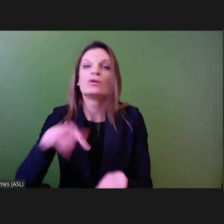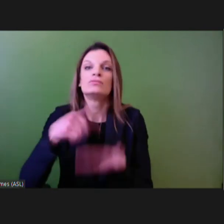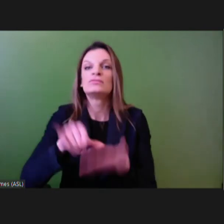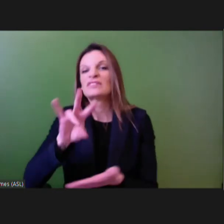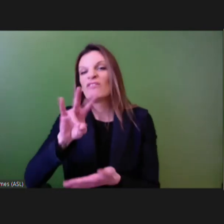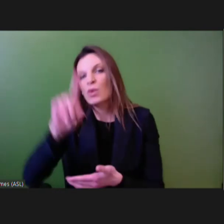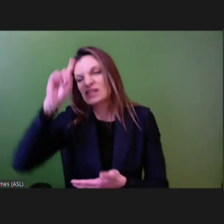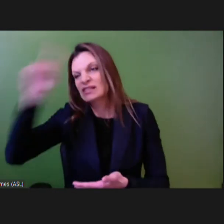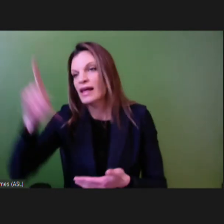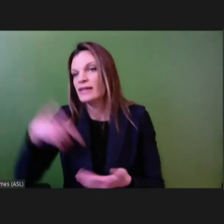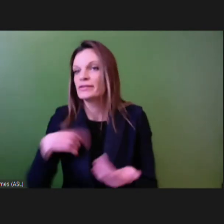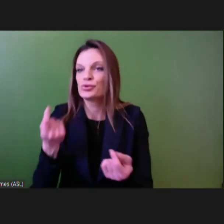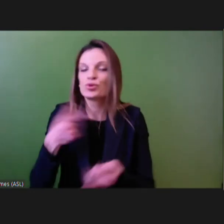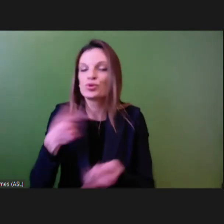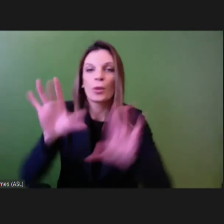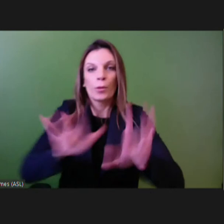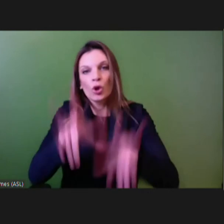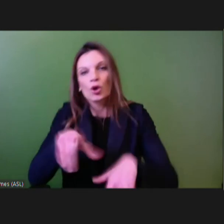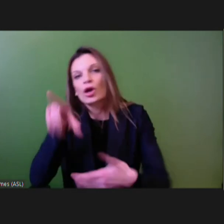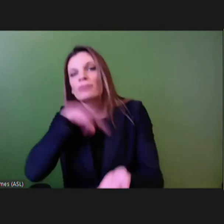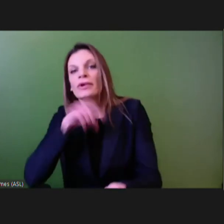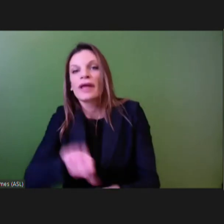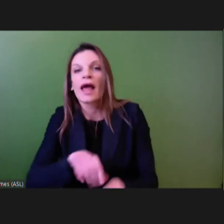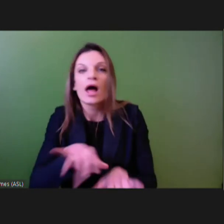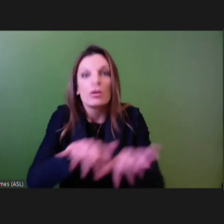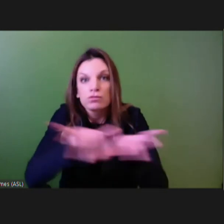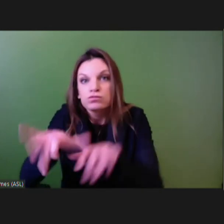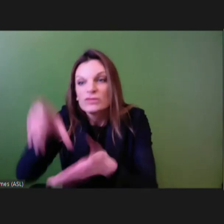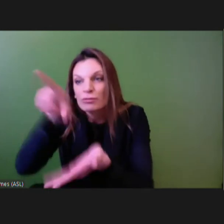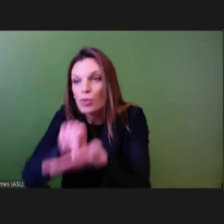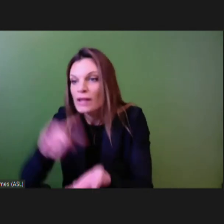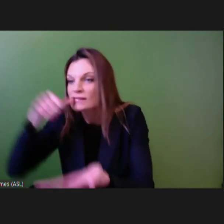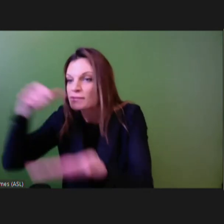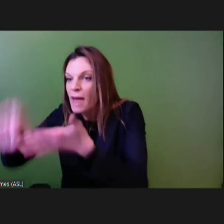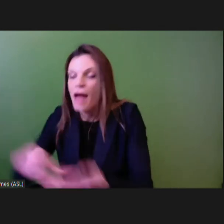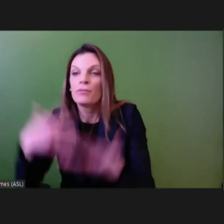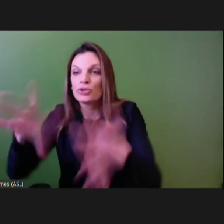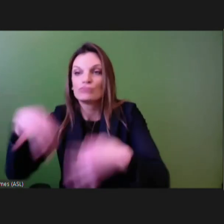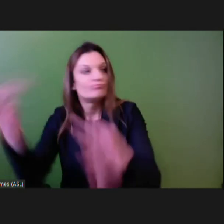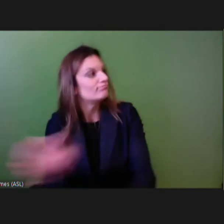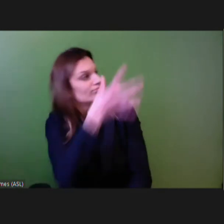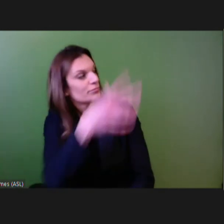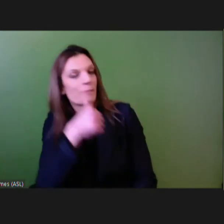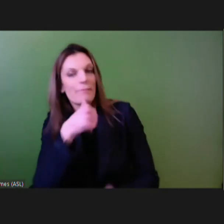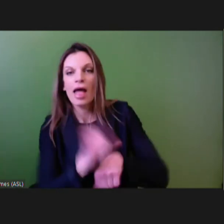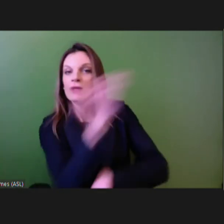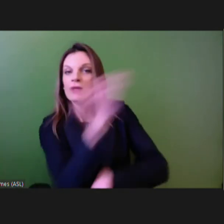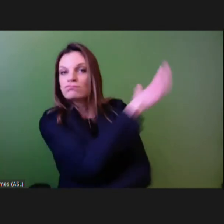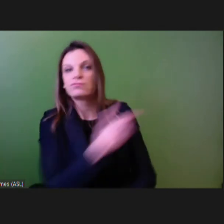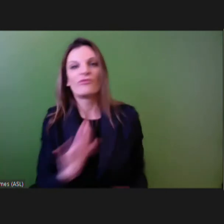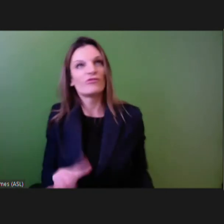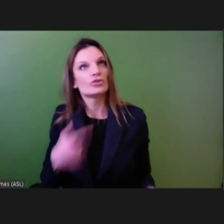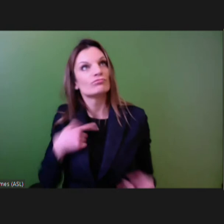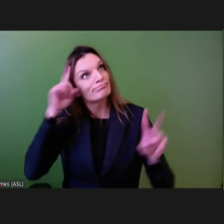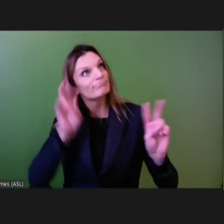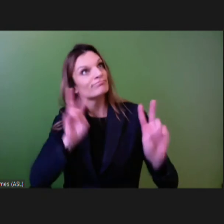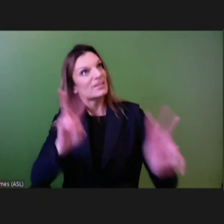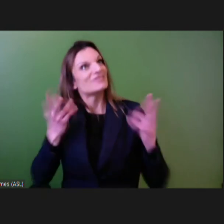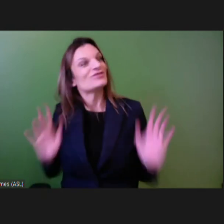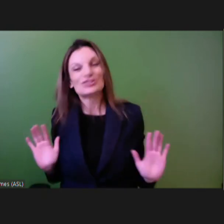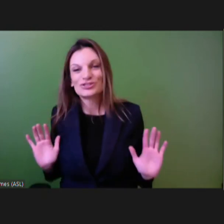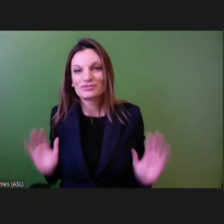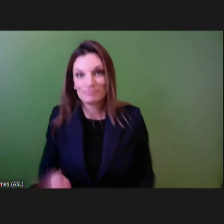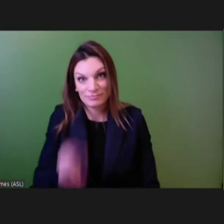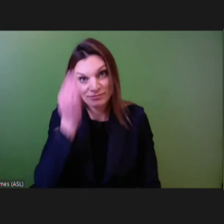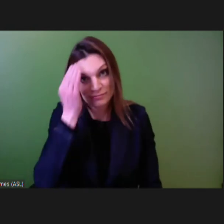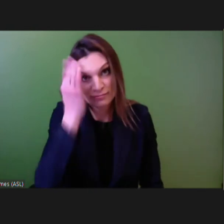cents in postage from stamps.com, you print it out, you stick it in the mail. No problem, right? Let's talk about